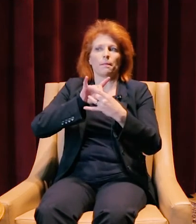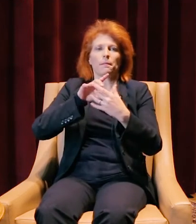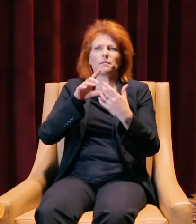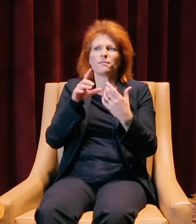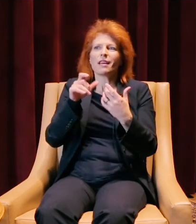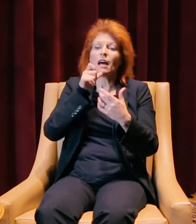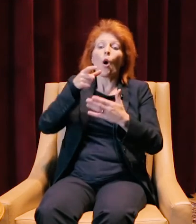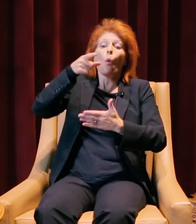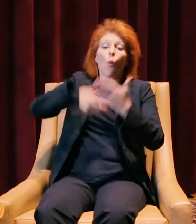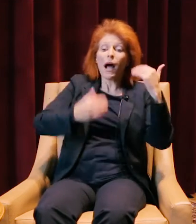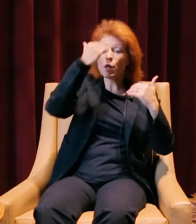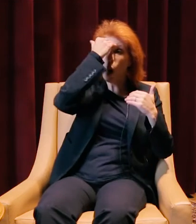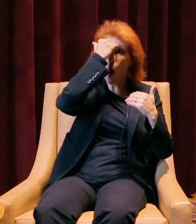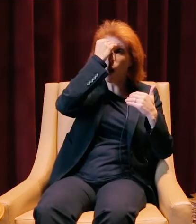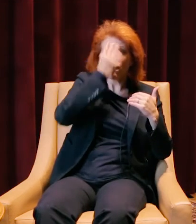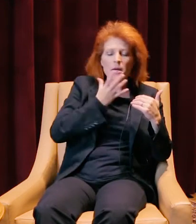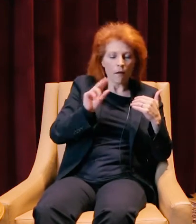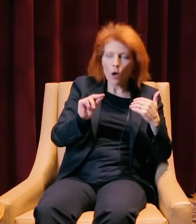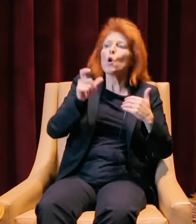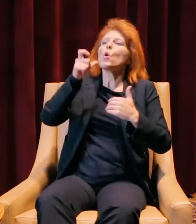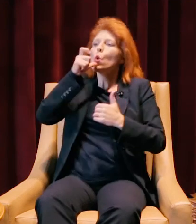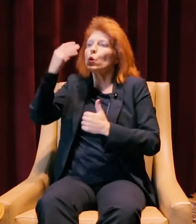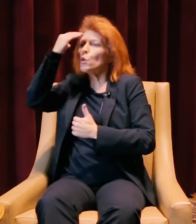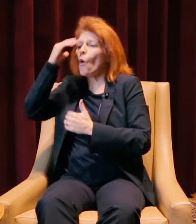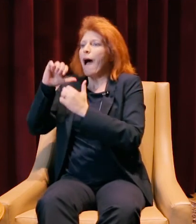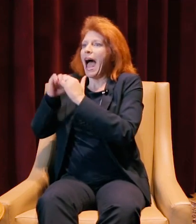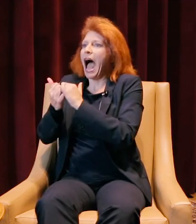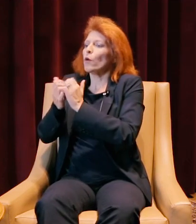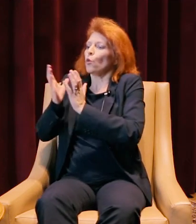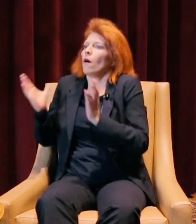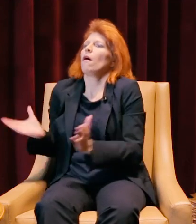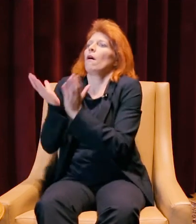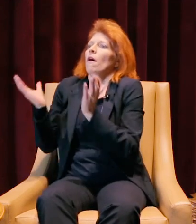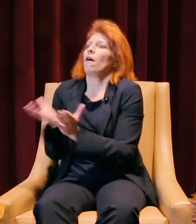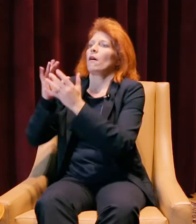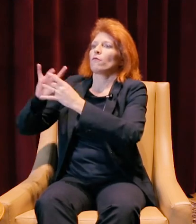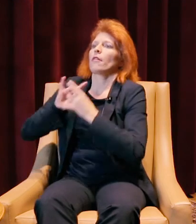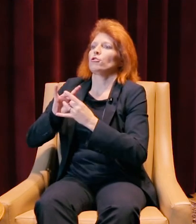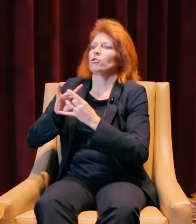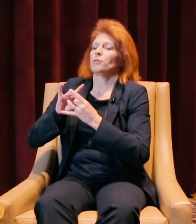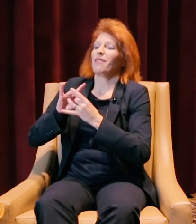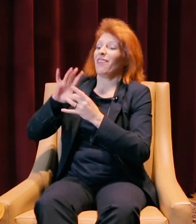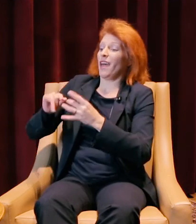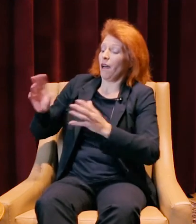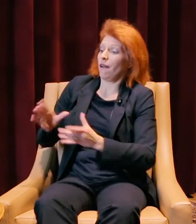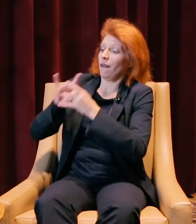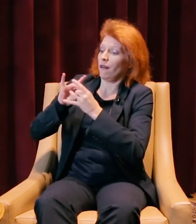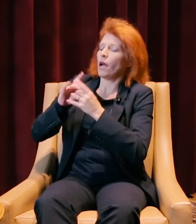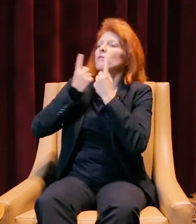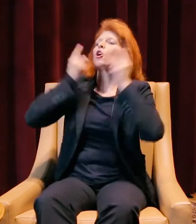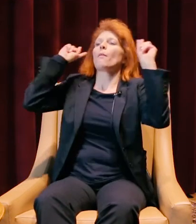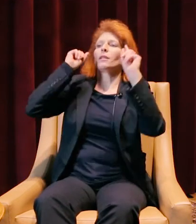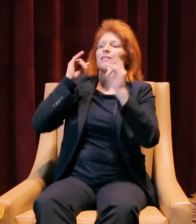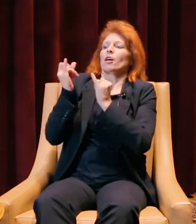It's not what you know, it's who you know and how you nurture relationships to accomplish common